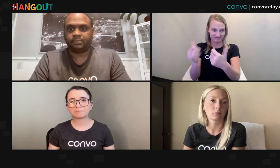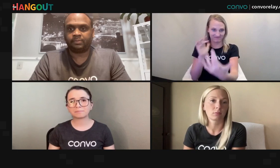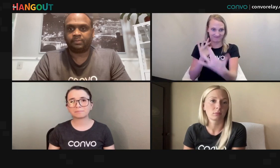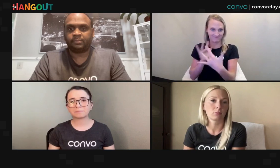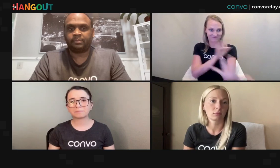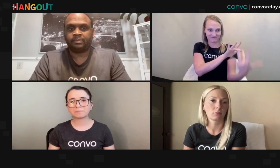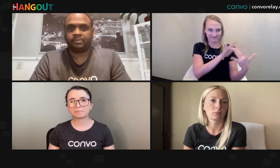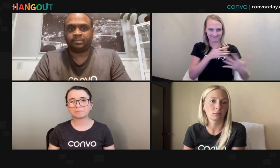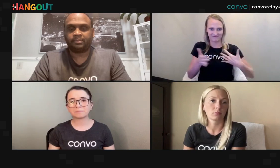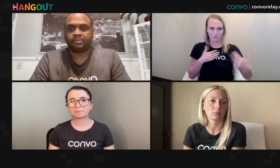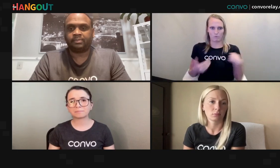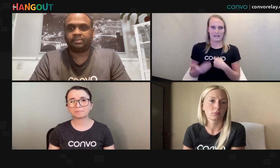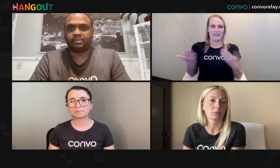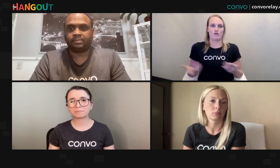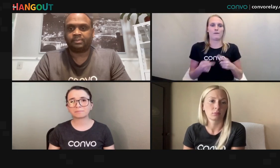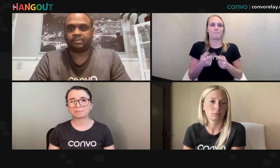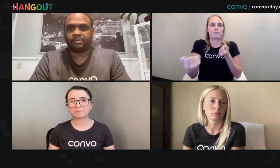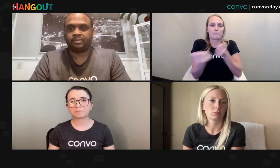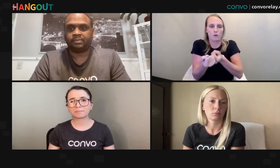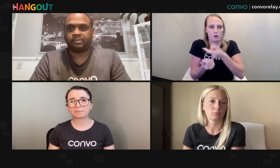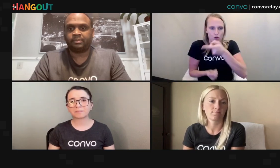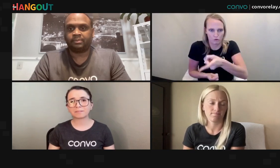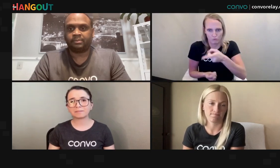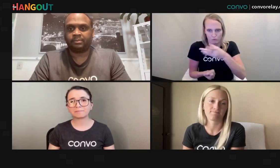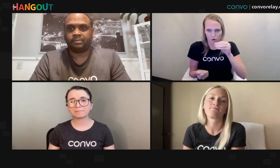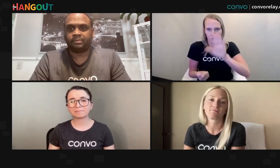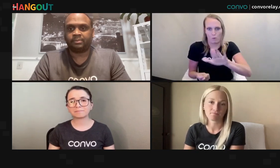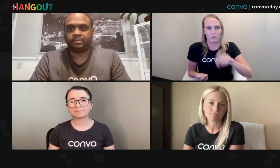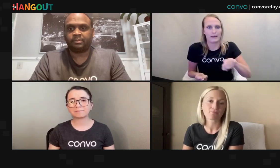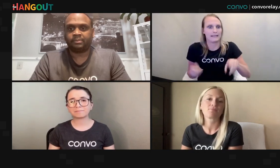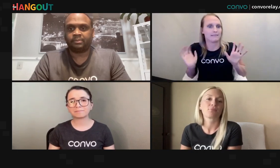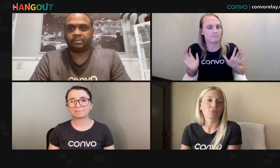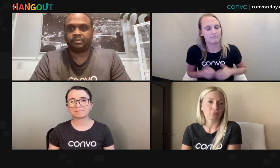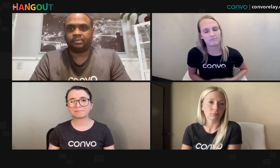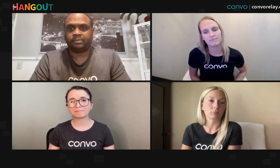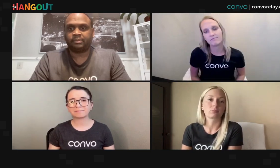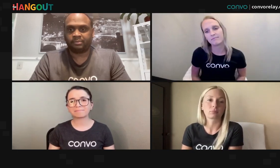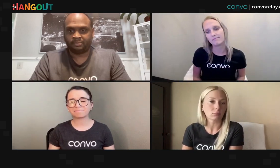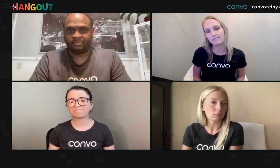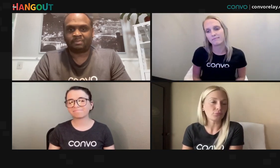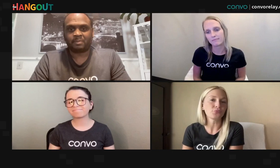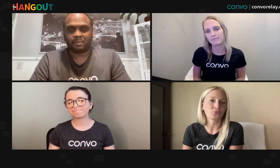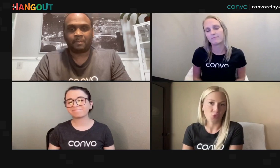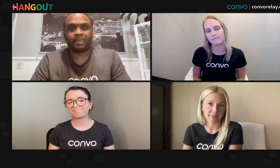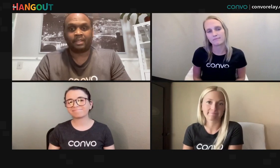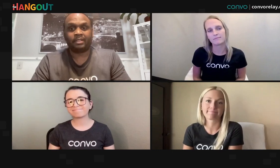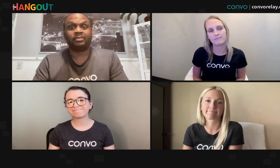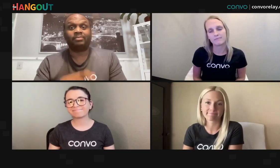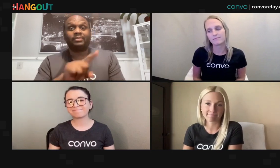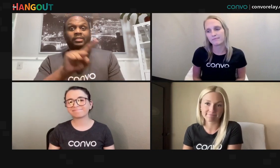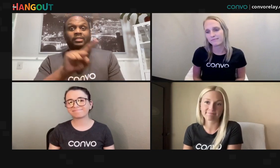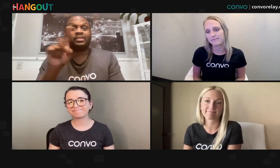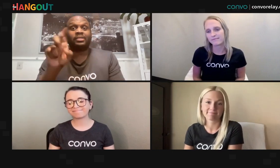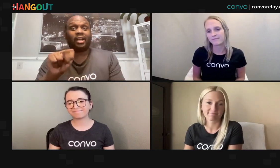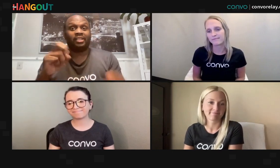can. So if they want to reach out to me, they can anytime we want. We're here to support you and your needs.